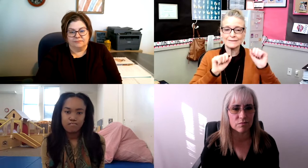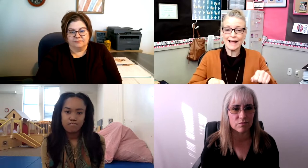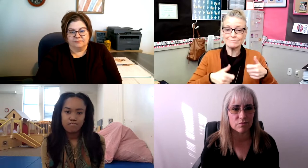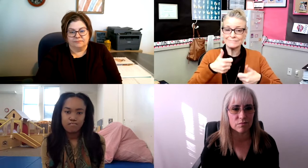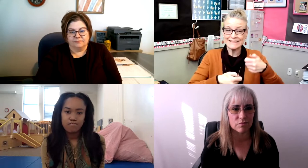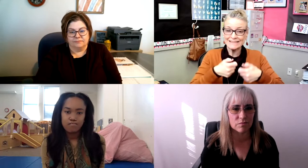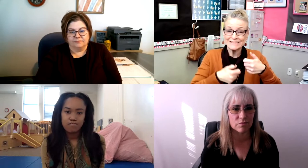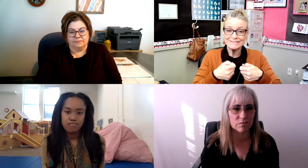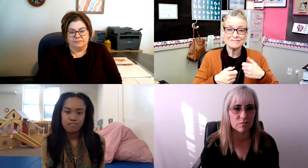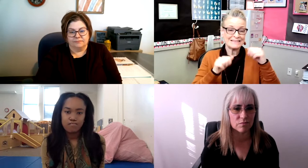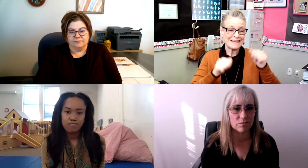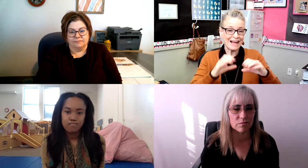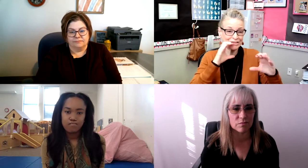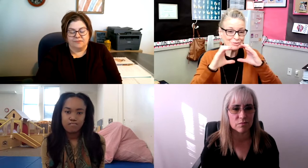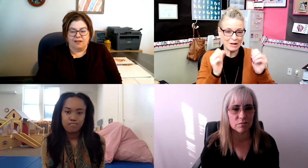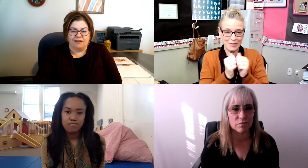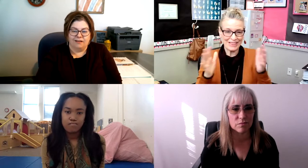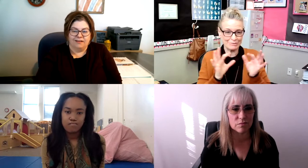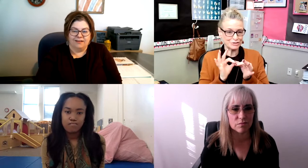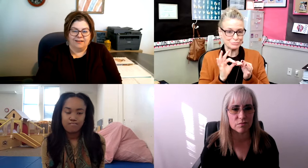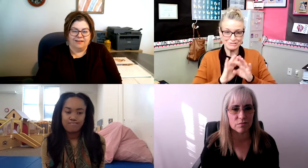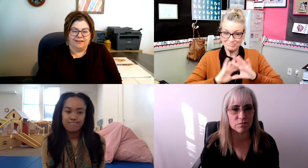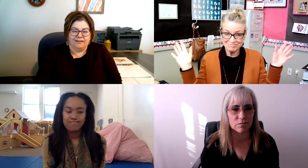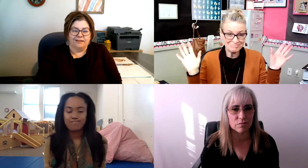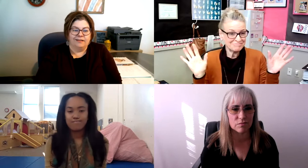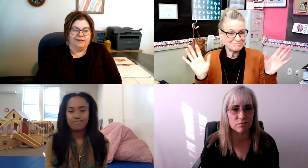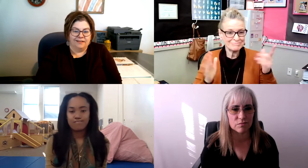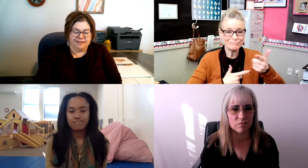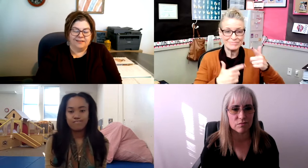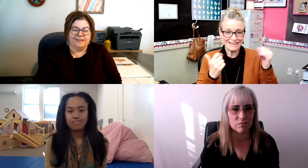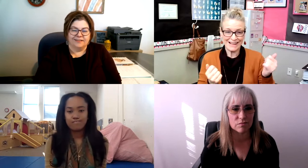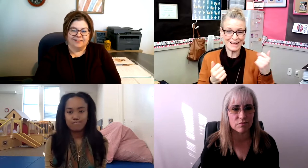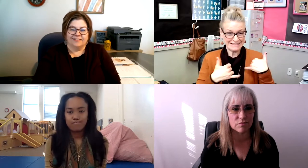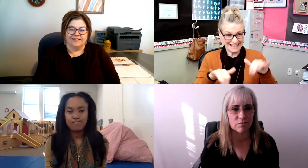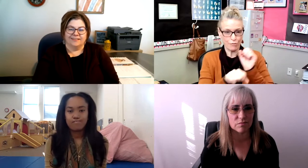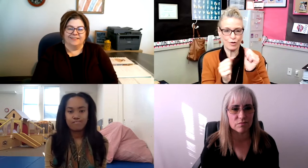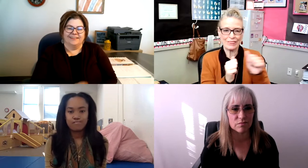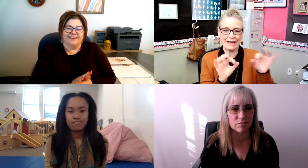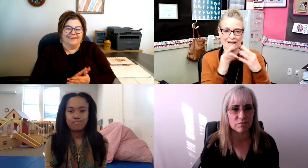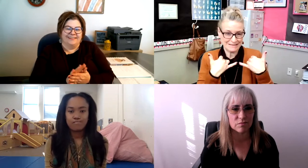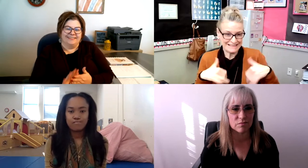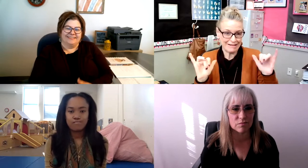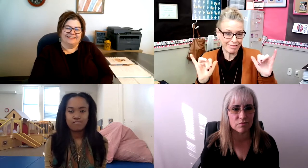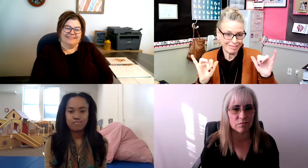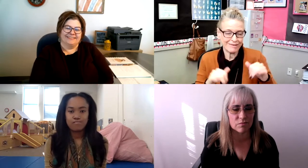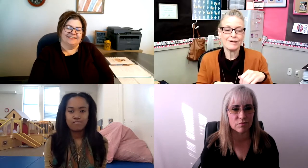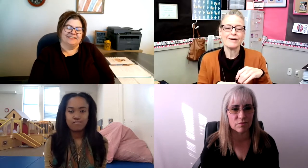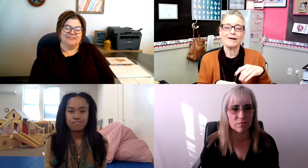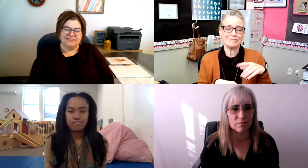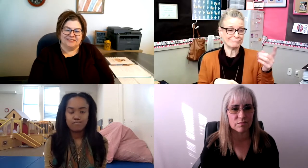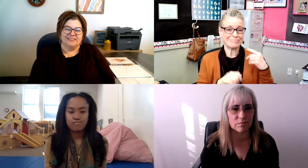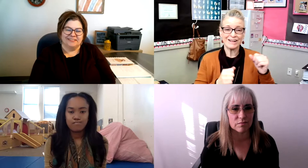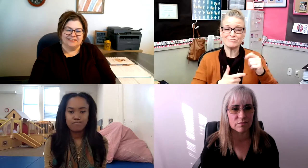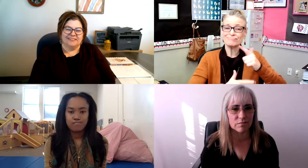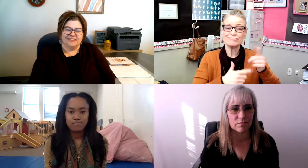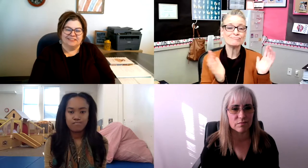they really started to pick it up. And, you know, we can text them without an interpreter. I can text mom and dad back and